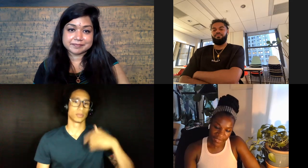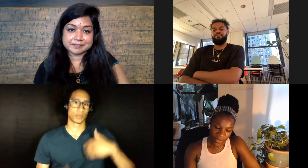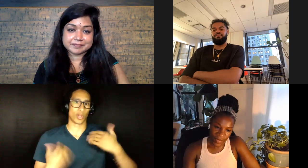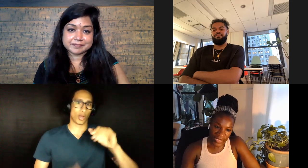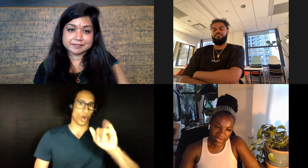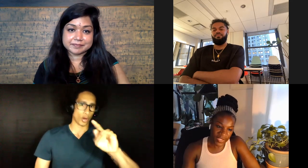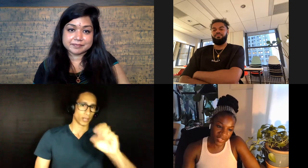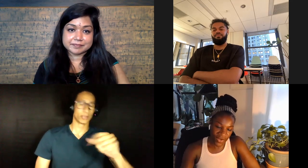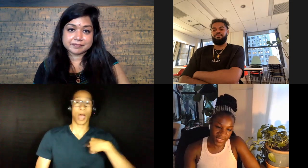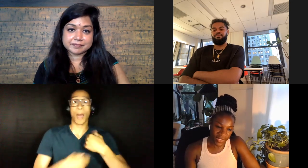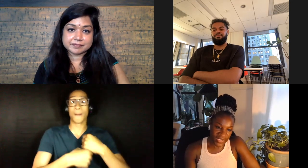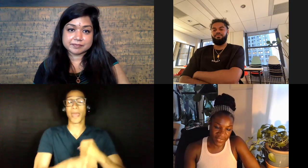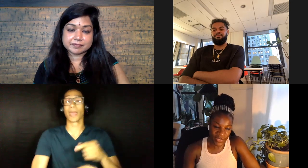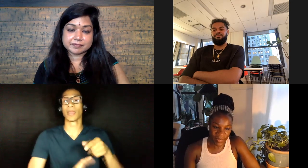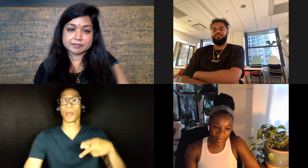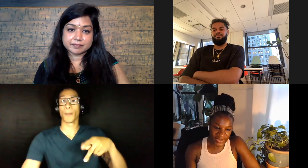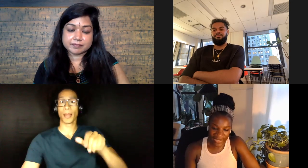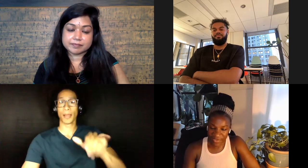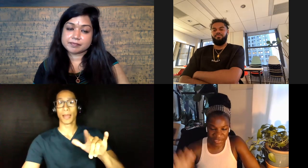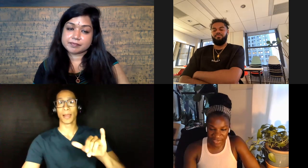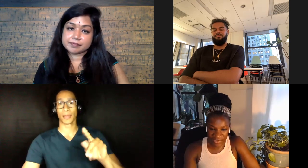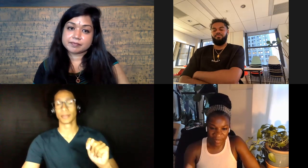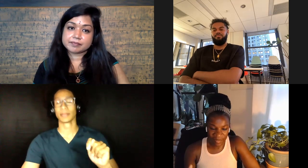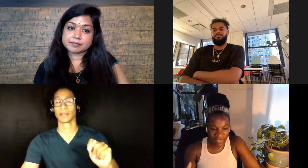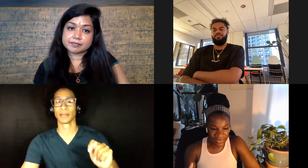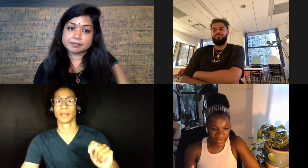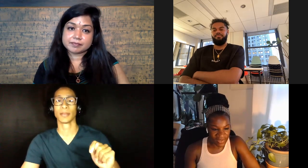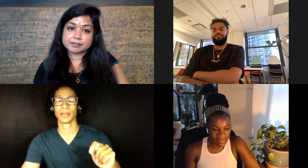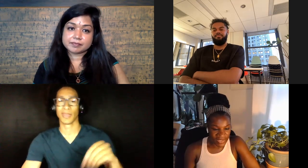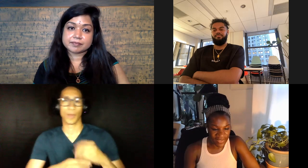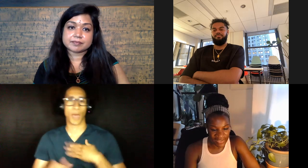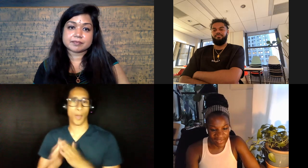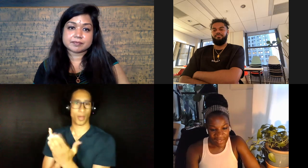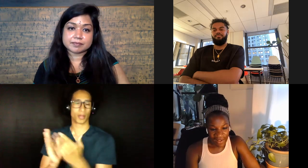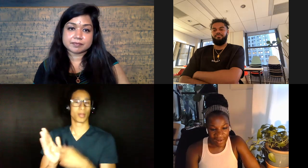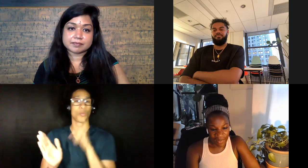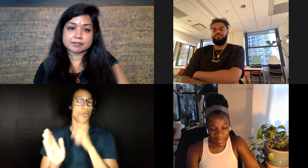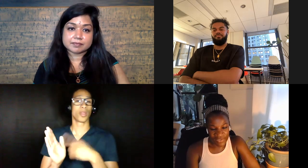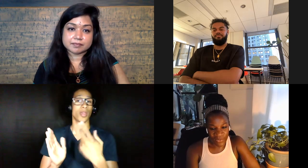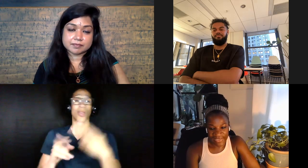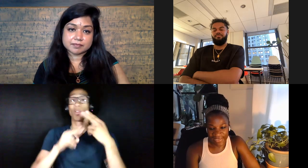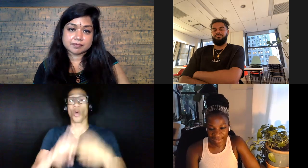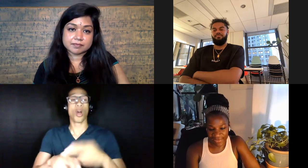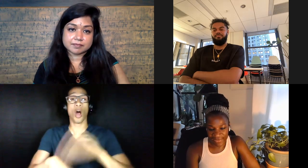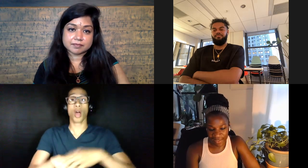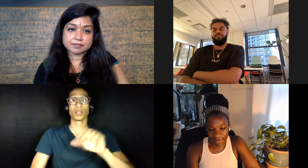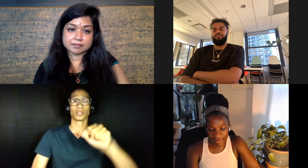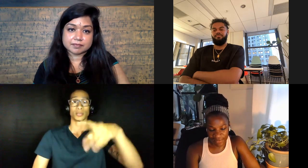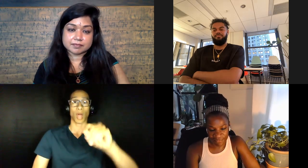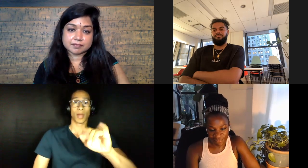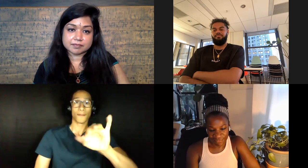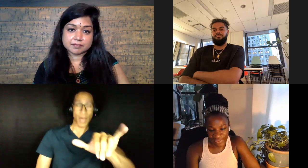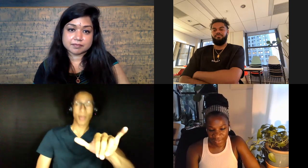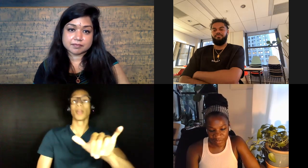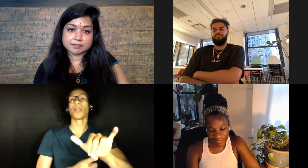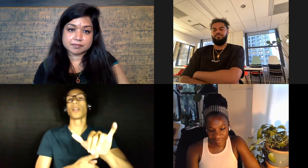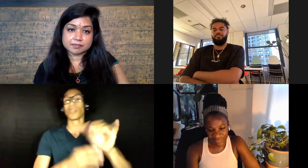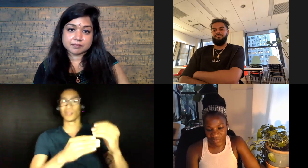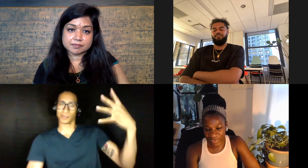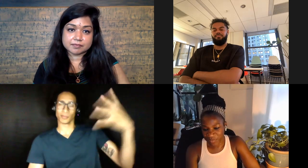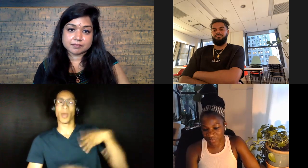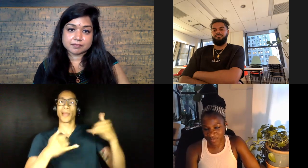seasonings. It will change your life. It's called Sabri's. Uh, then, if you want Brazilian food, the best Brazilian food you're going to get